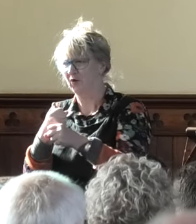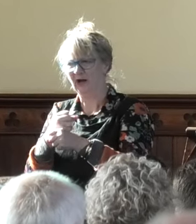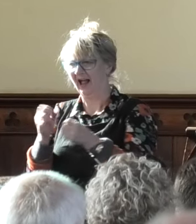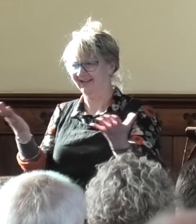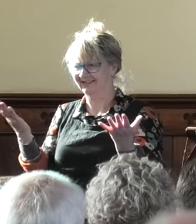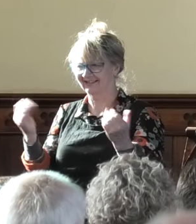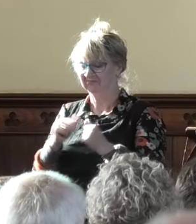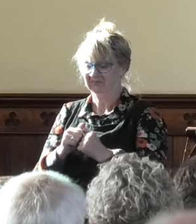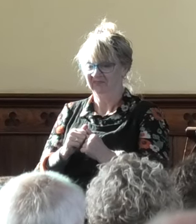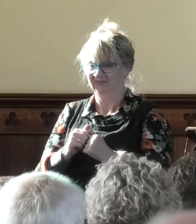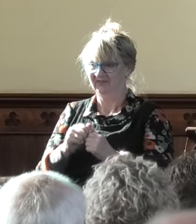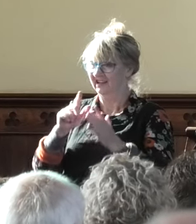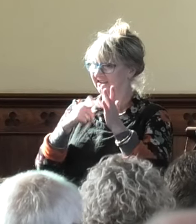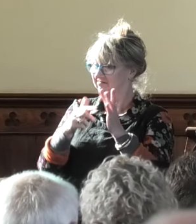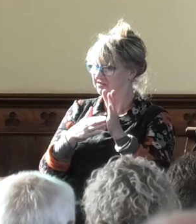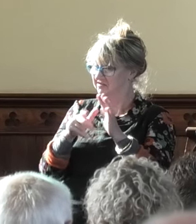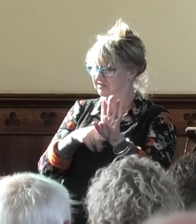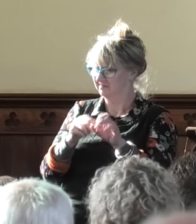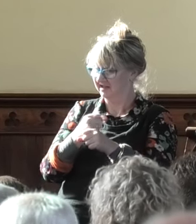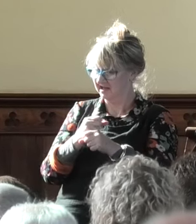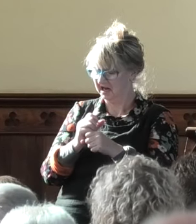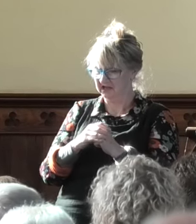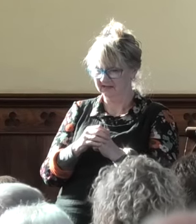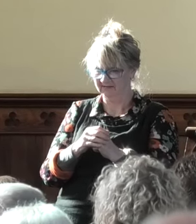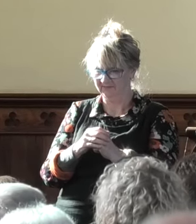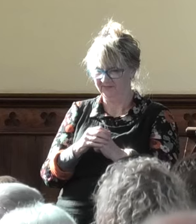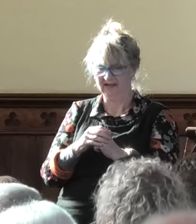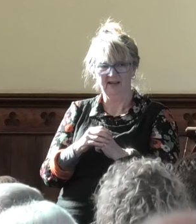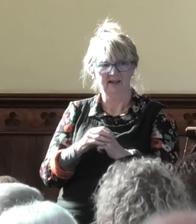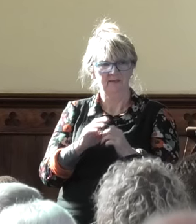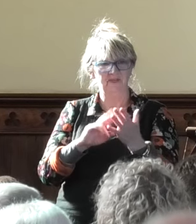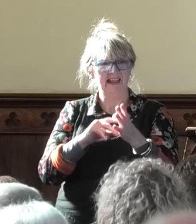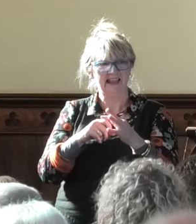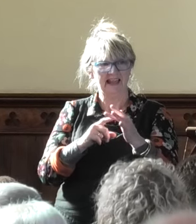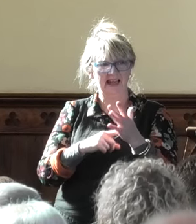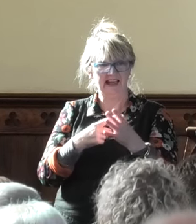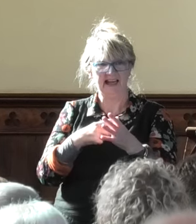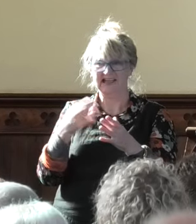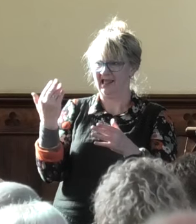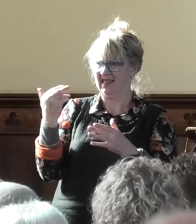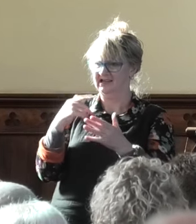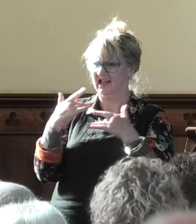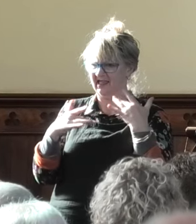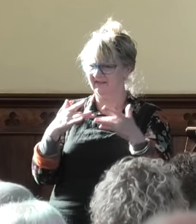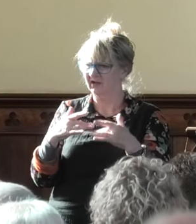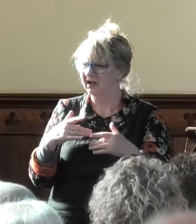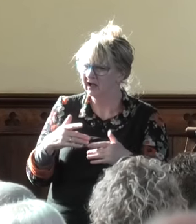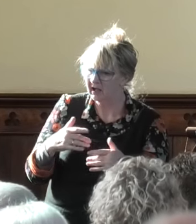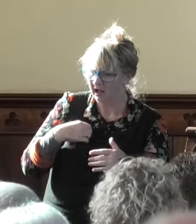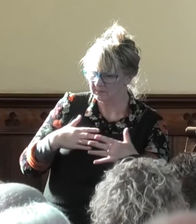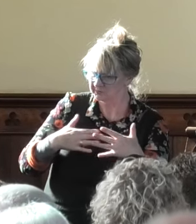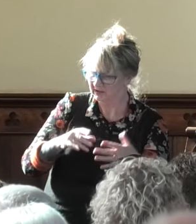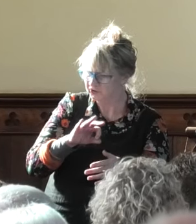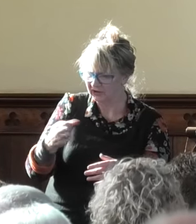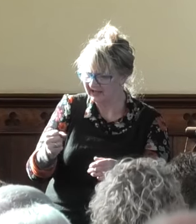to their mobile home as Jimmy too. Nikita made Rin laugh recently when she commented, "Grandma, I'm surprised you haven't